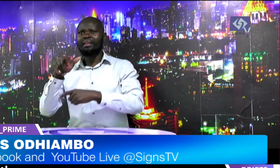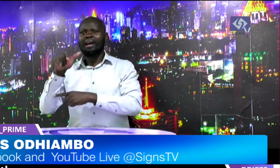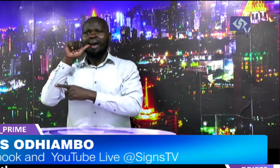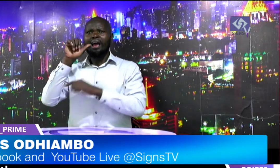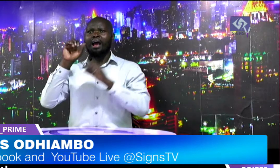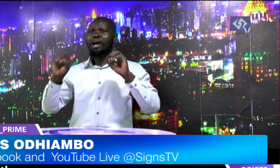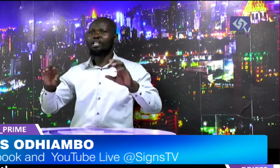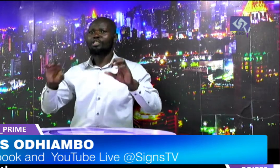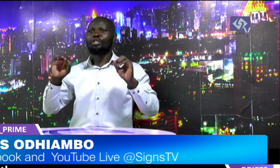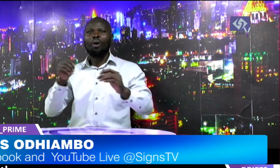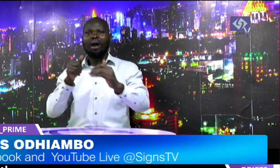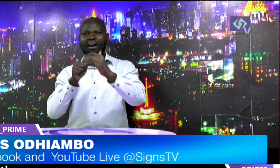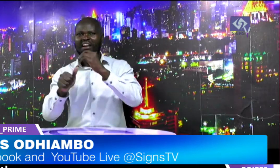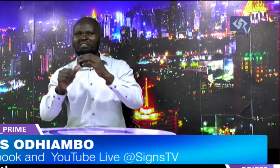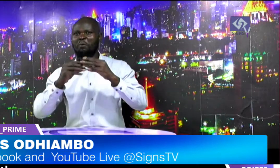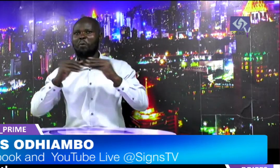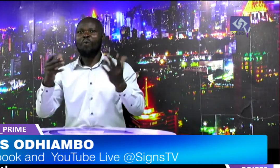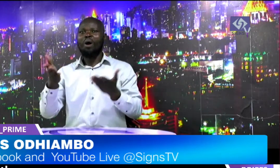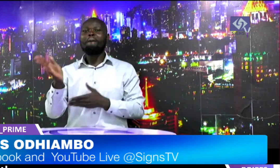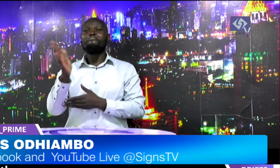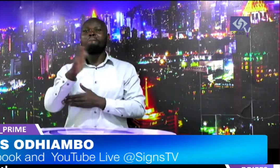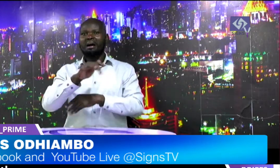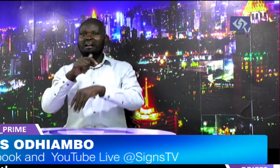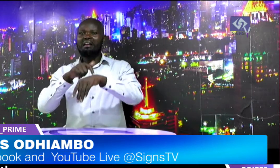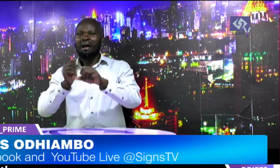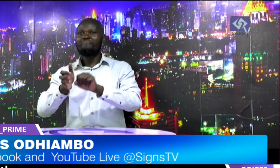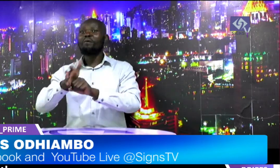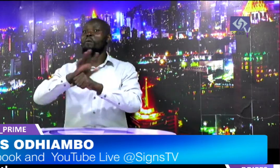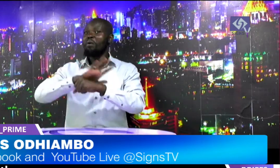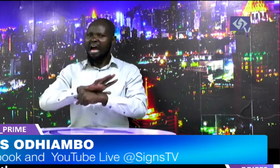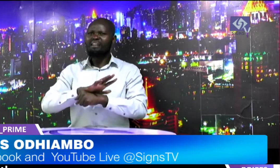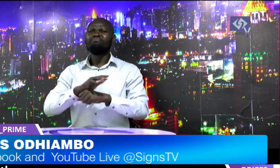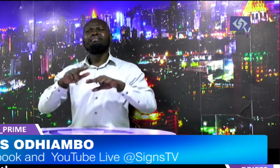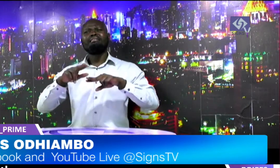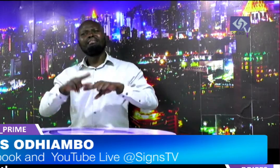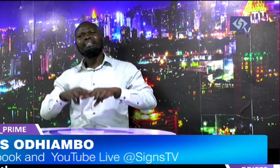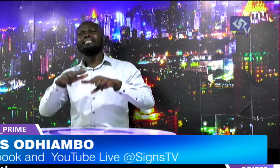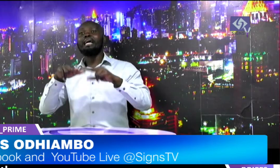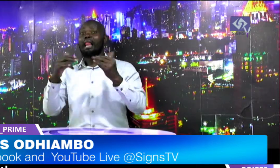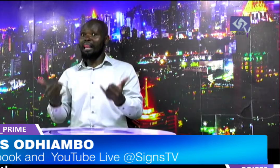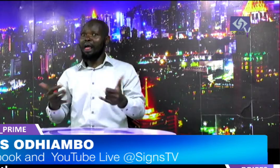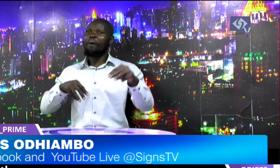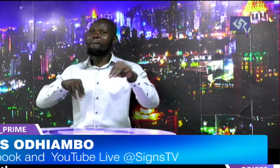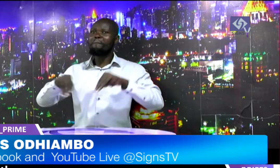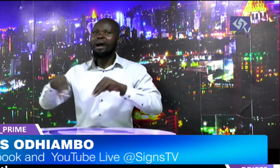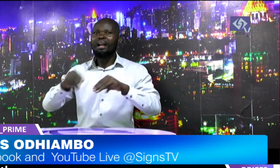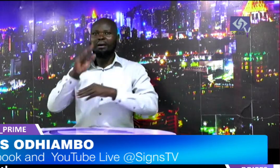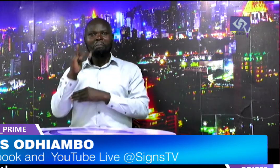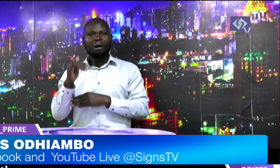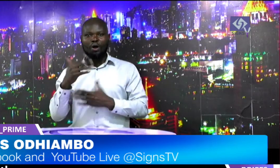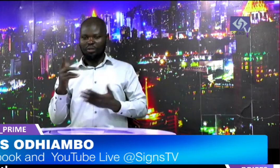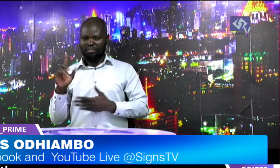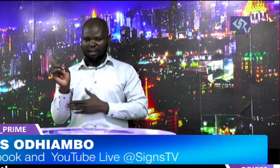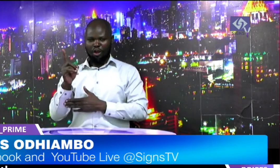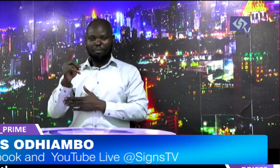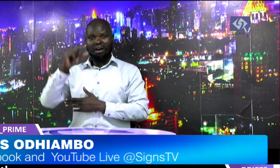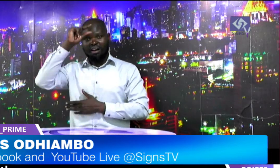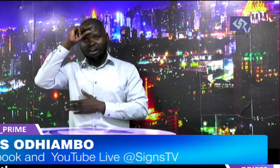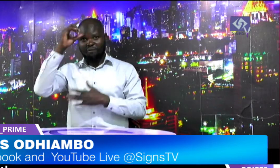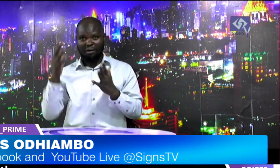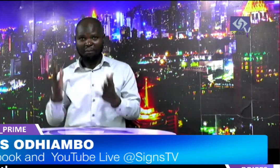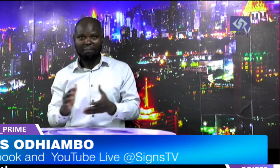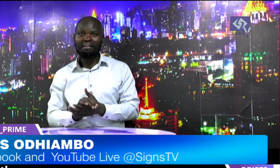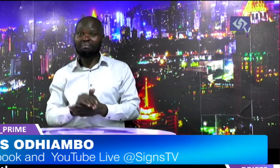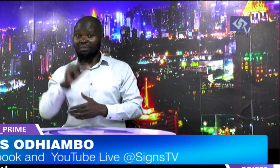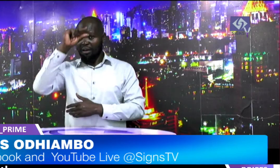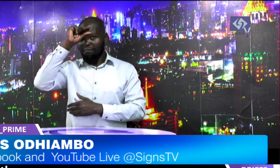established in 1969 by the British Council, has undergone renovations during the COVID-19 pandemic